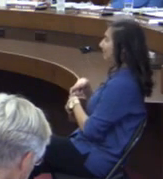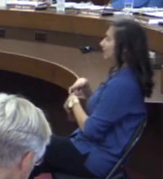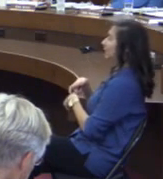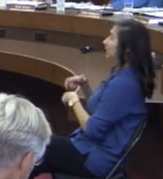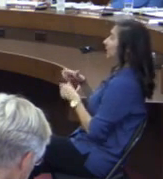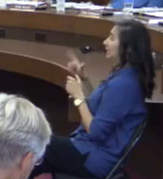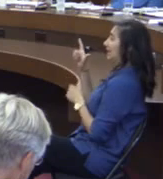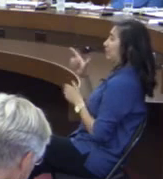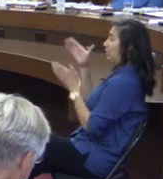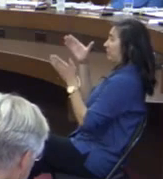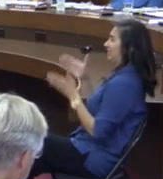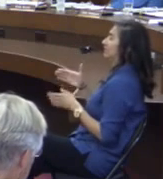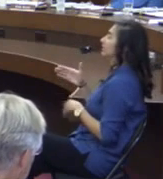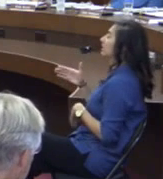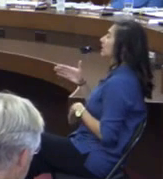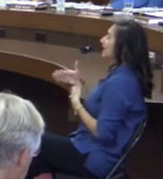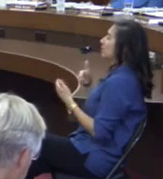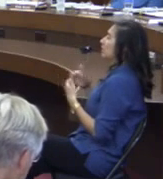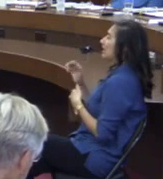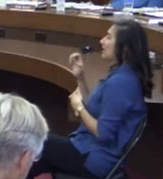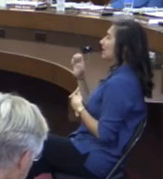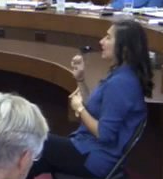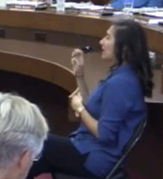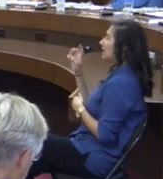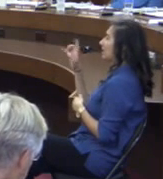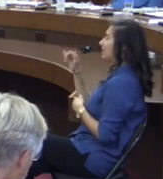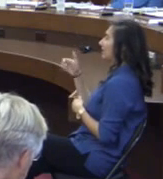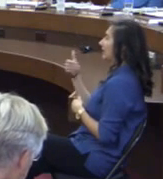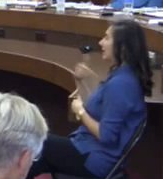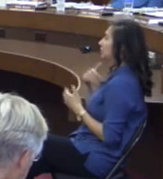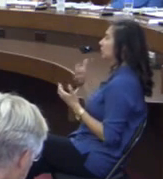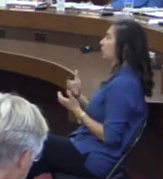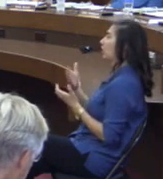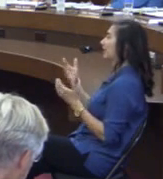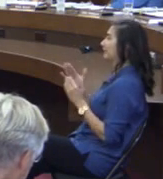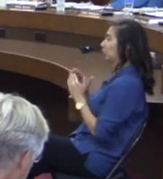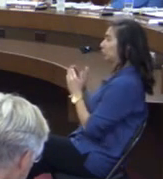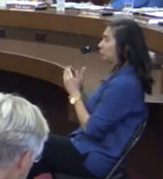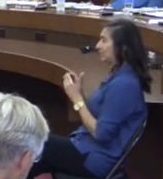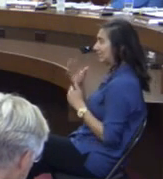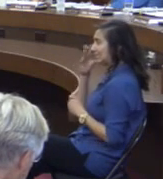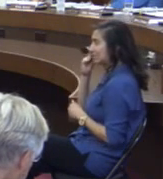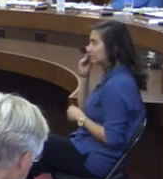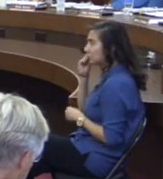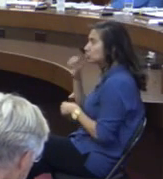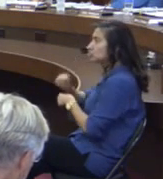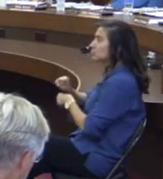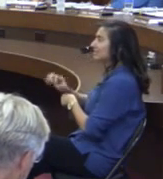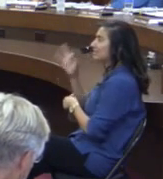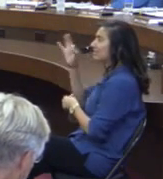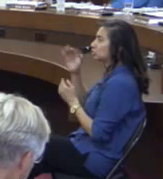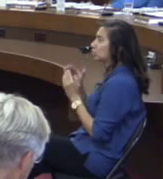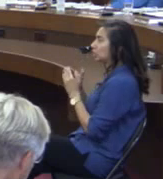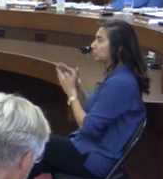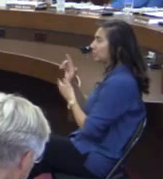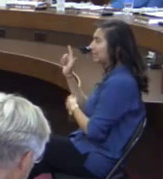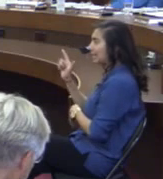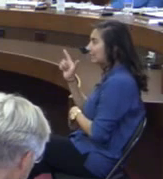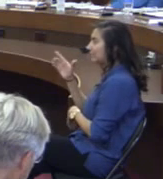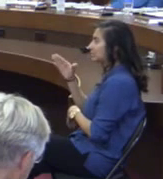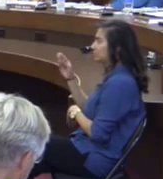Haycock. Emily has a lot of community experience. She's worked at the Fresno Community Libraries in